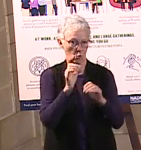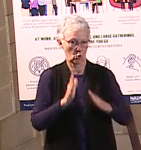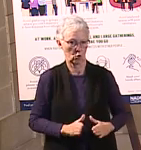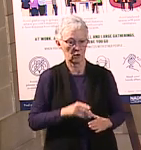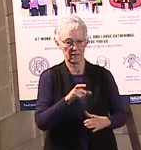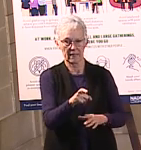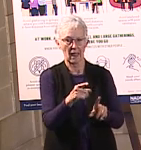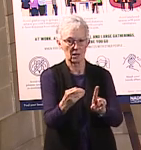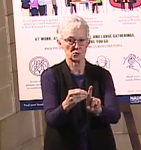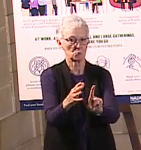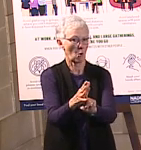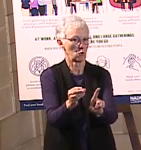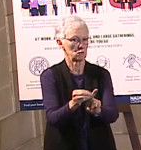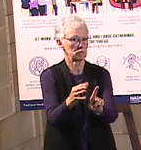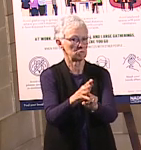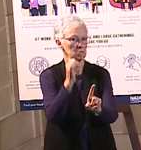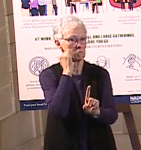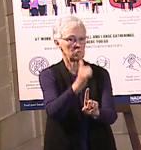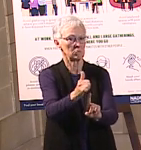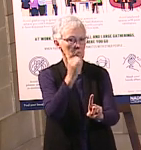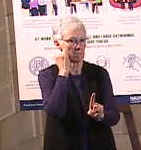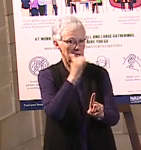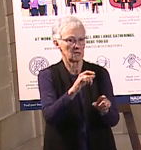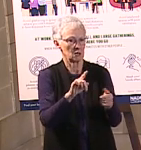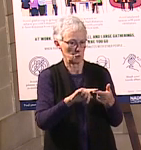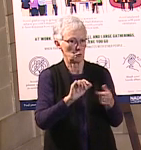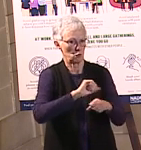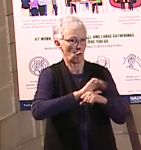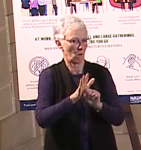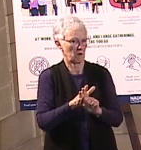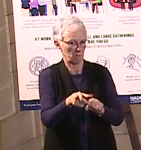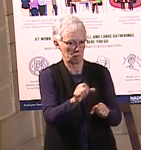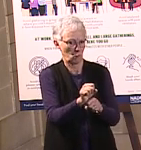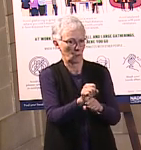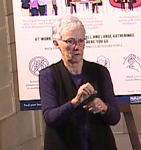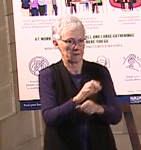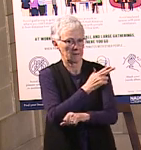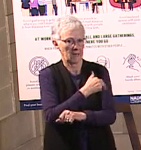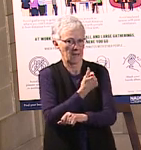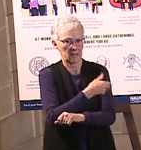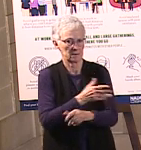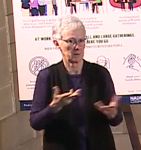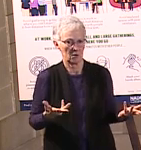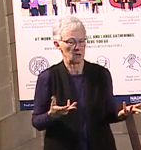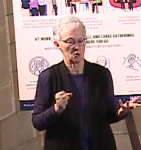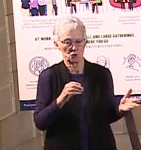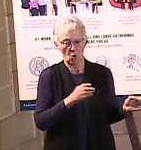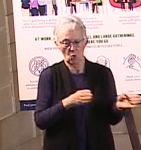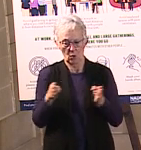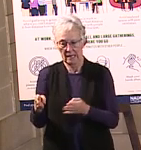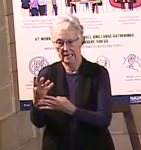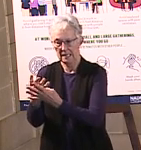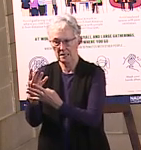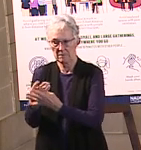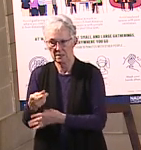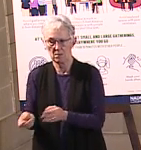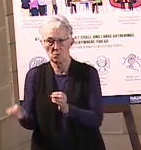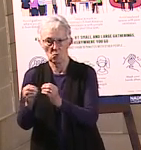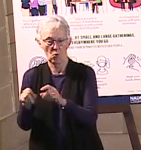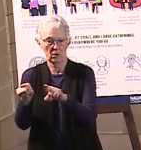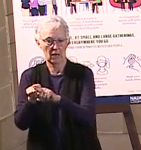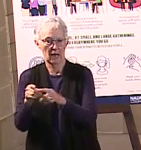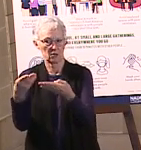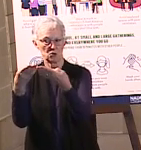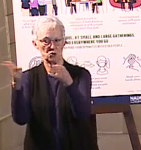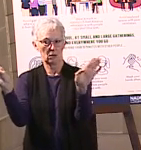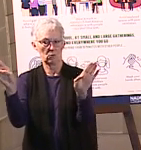will, the inmates will be treated just like we generally do, the general public, and that's what we're going to do. So they'll be treated